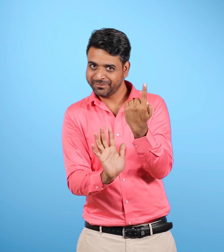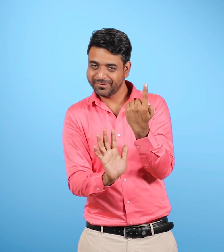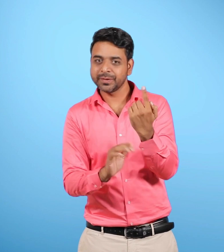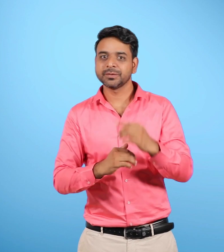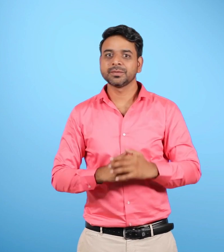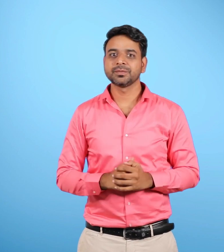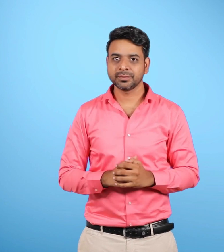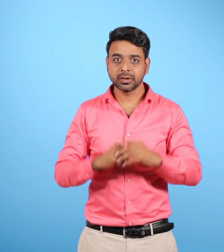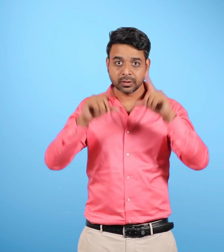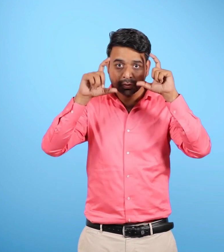side.